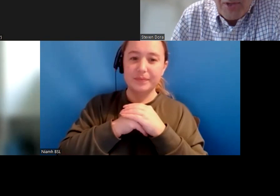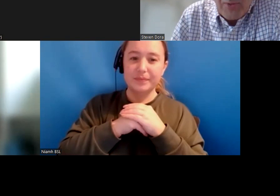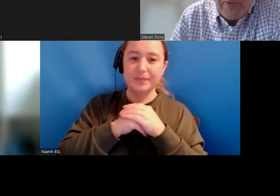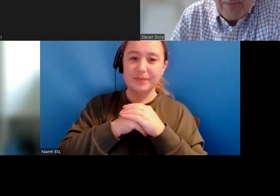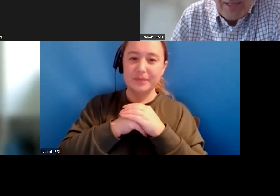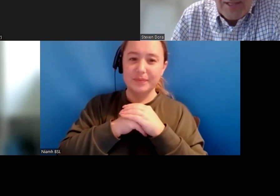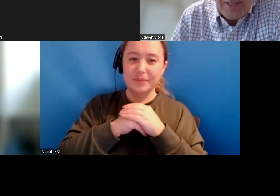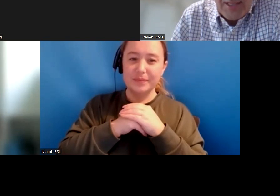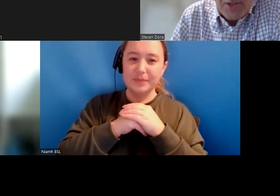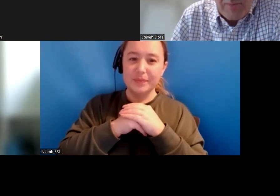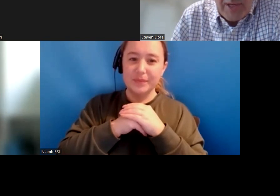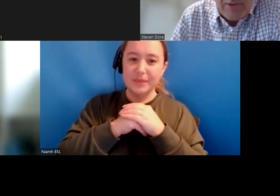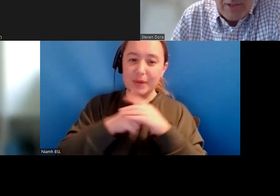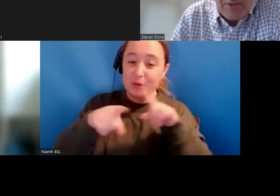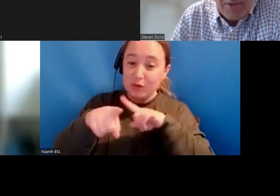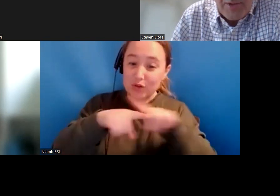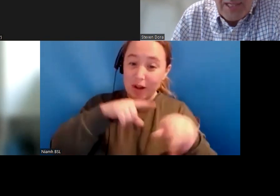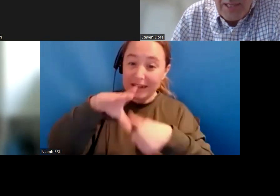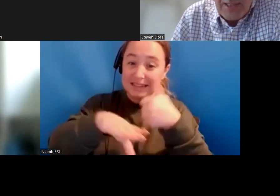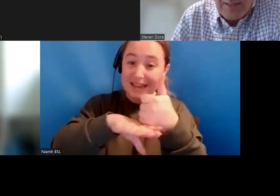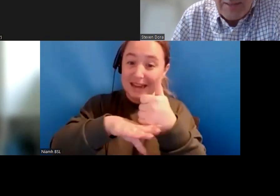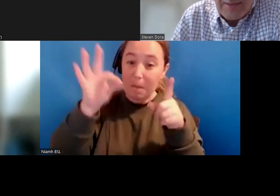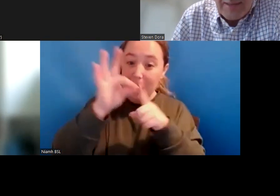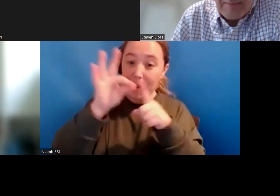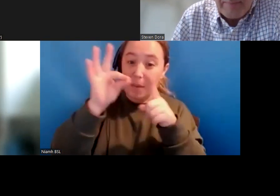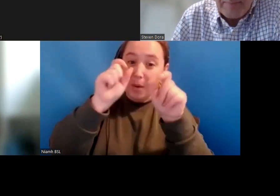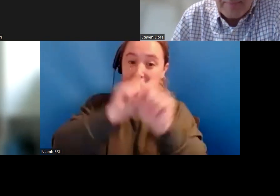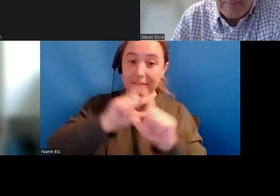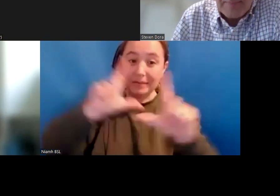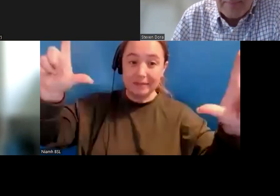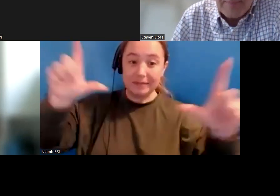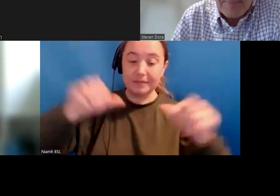Thank you. I'm just going to wait for my slides to appear on the screen.